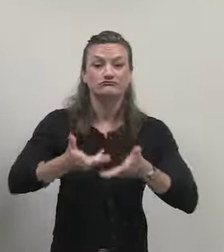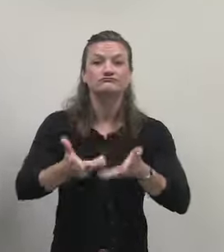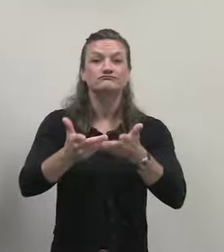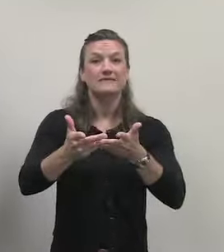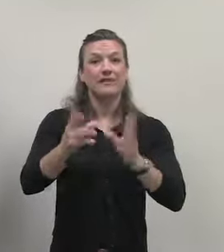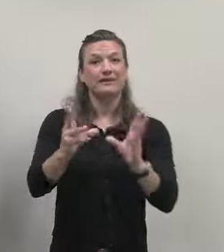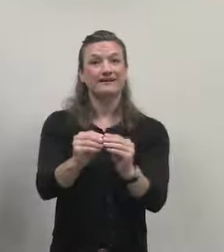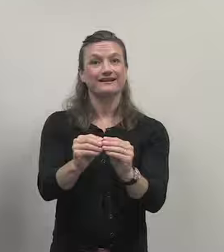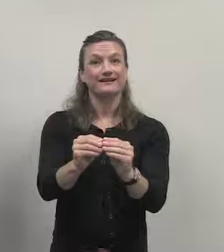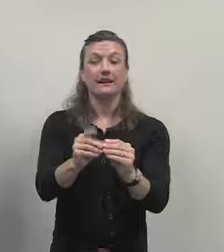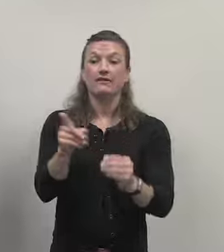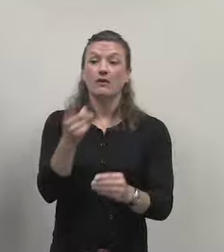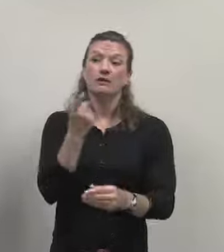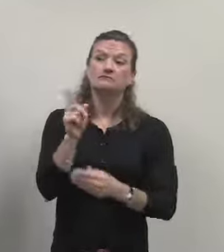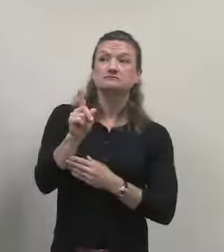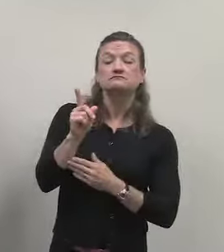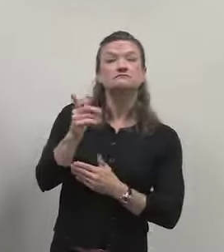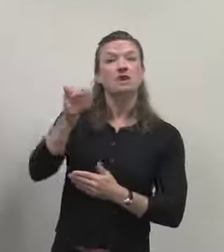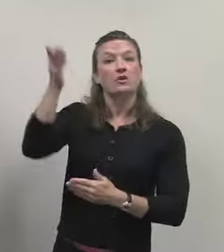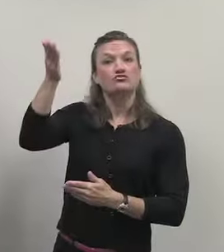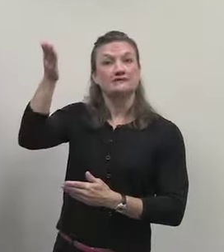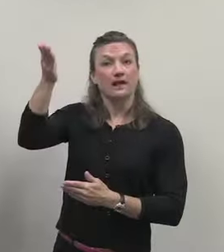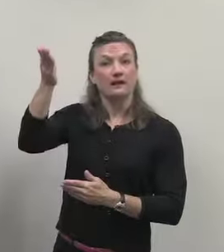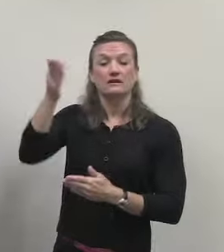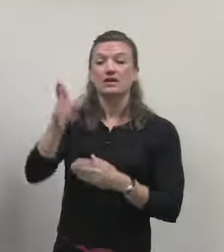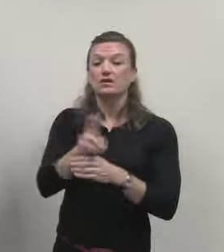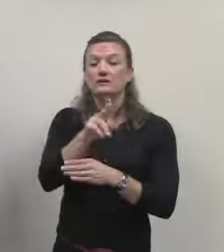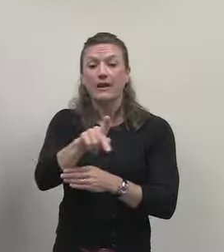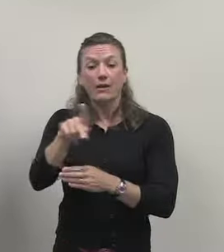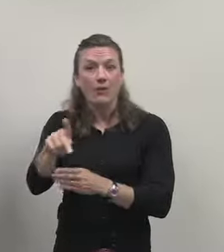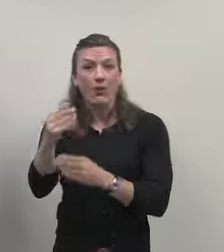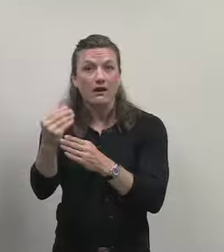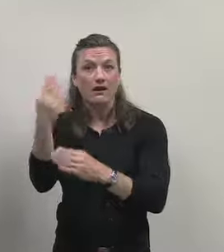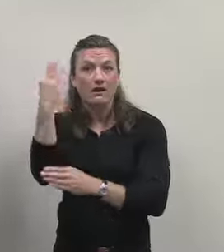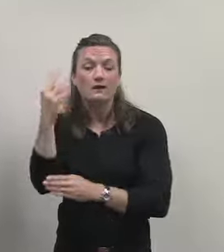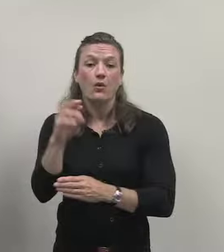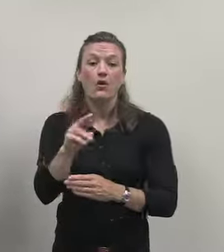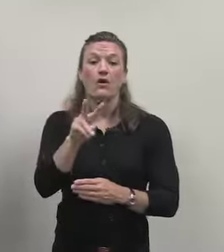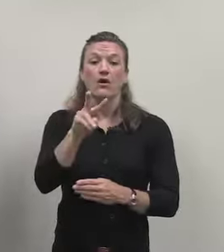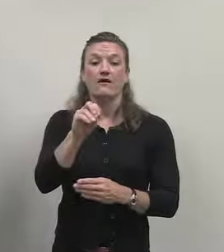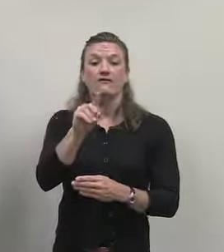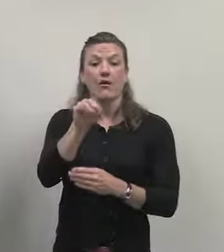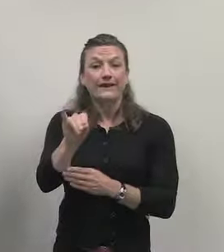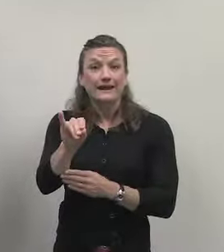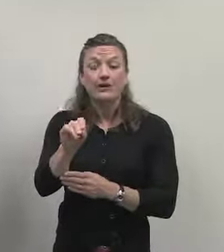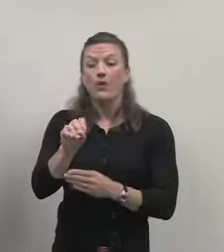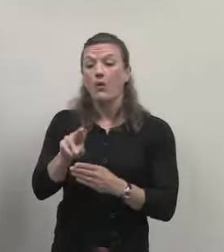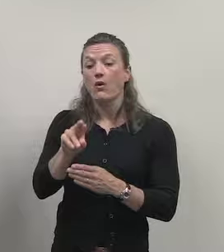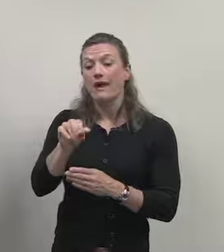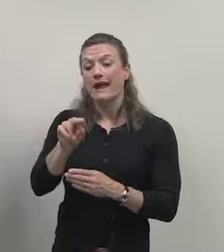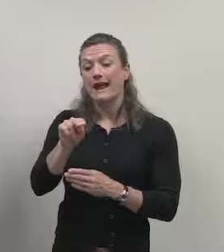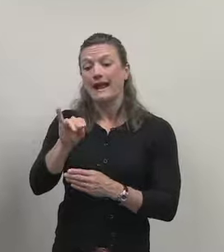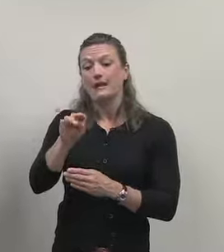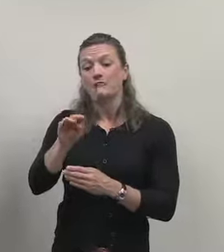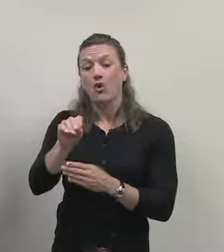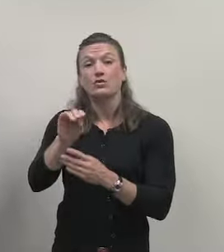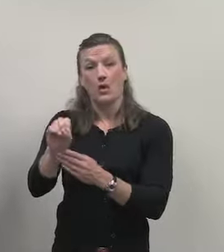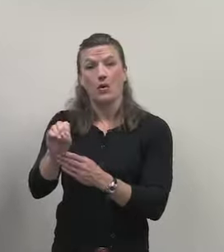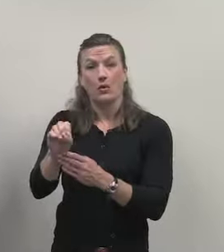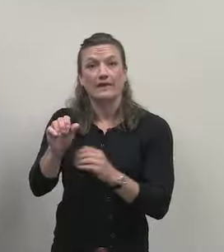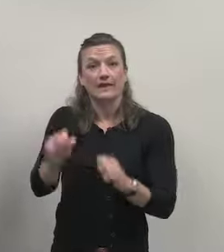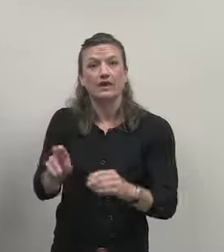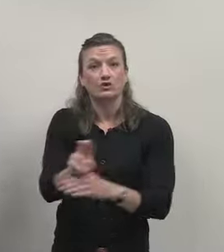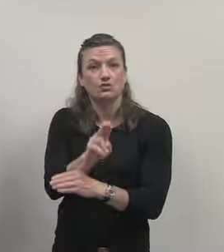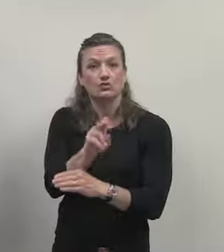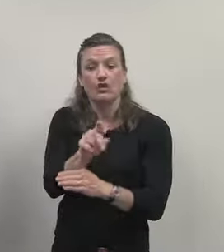by presenting a PowerPoint, or in some cases a Voki or an Animoto if they're using